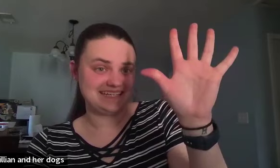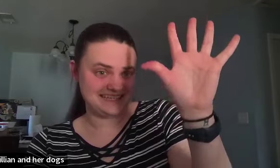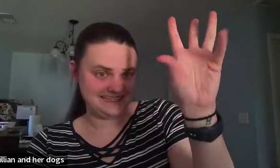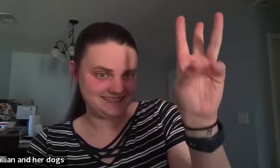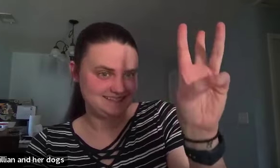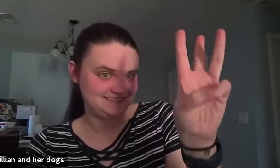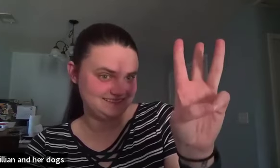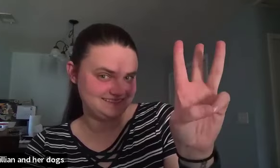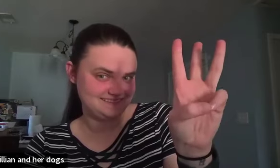6,